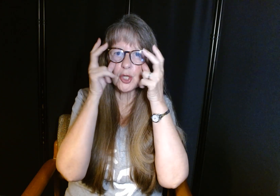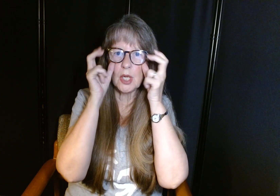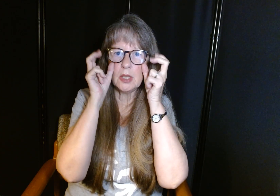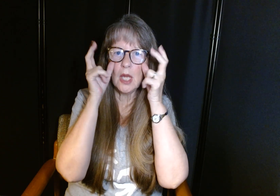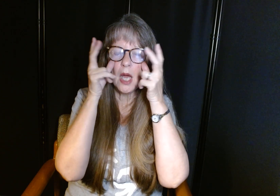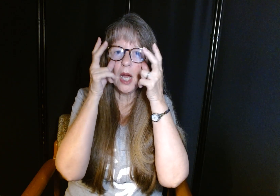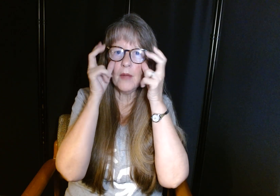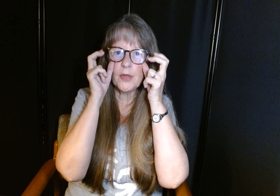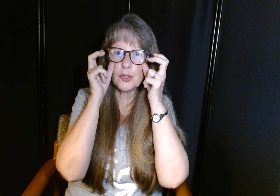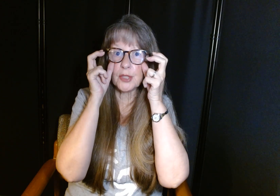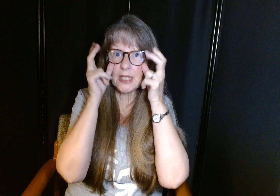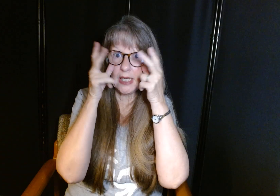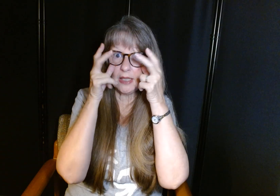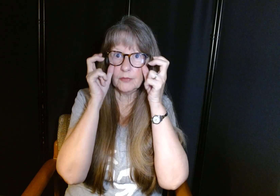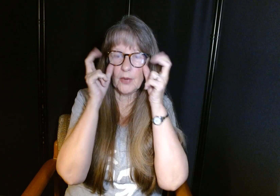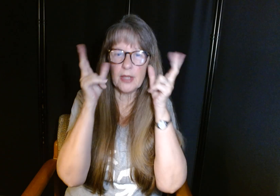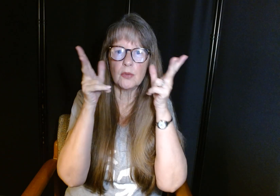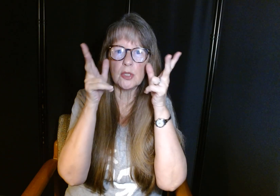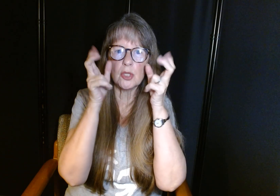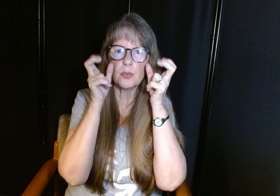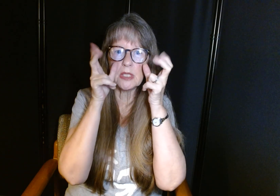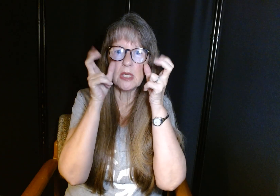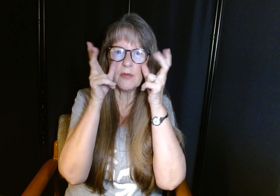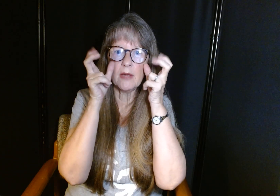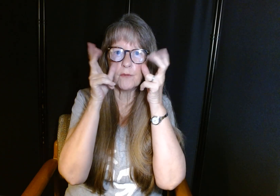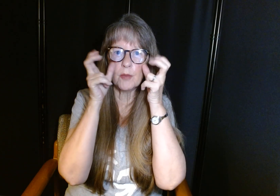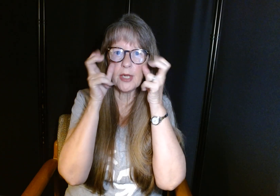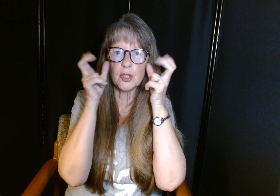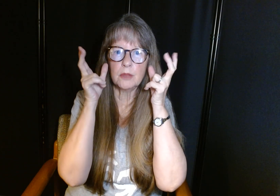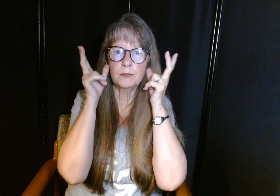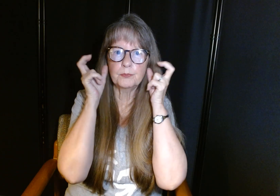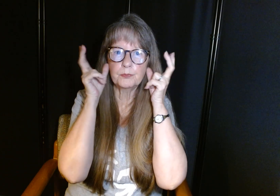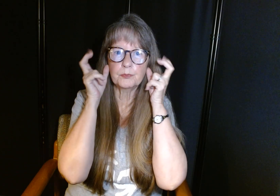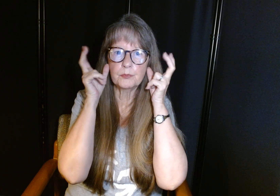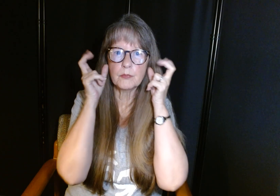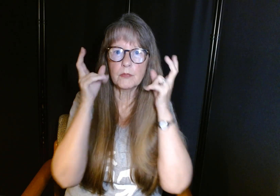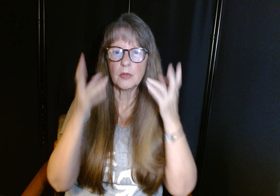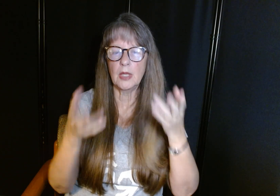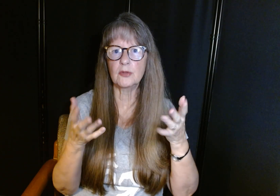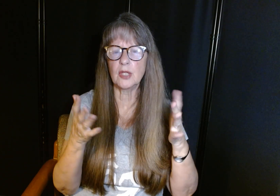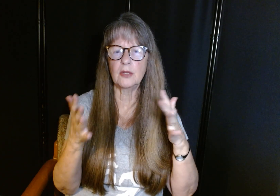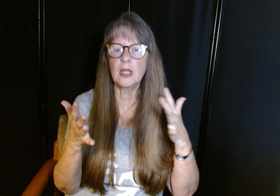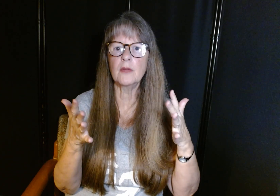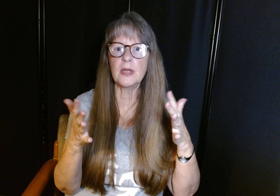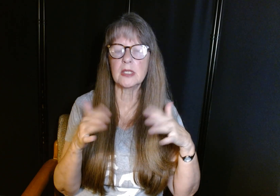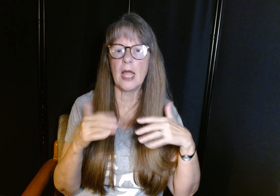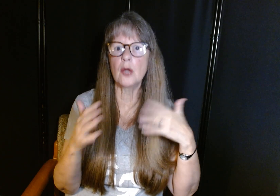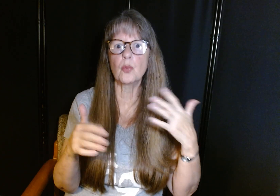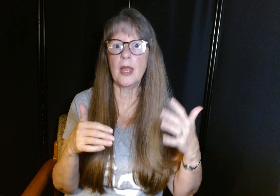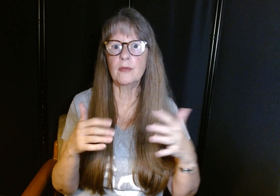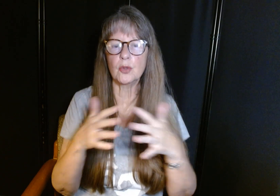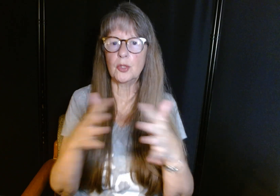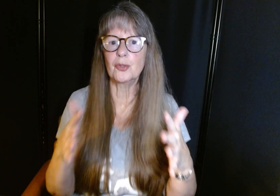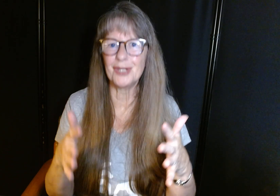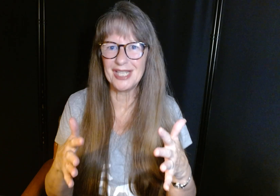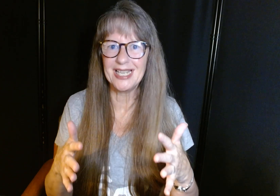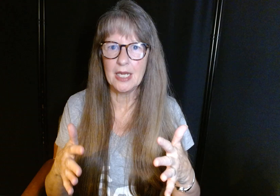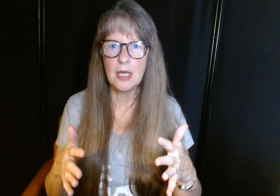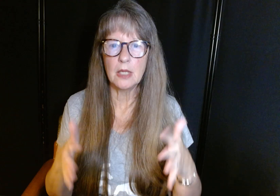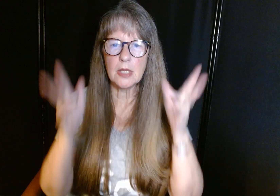information that you're seeing, right? So this is receiving information. Think of it as sound waves or what you see. Sound